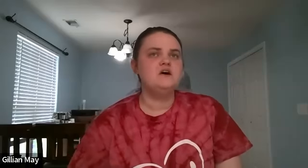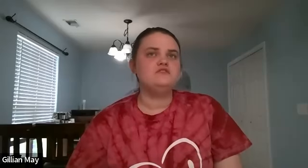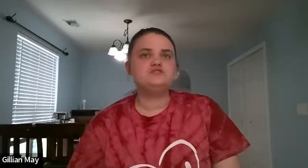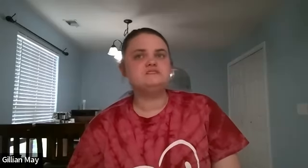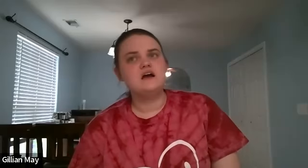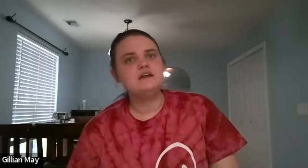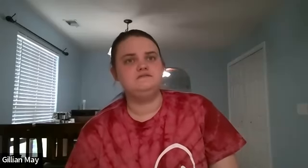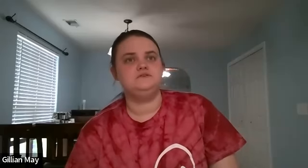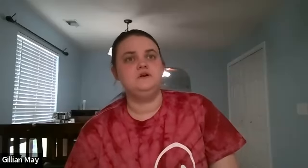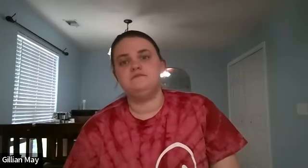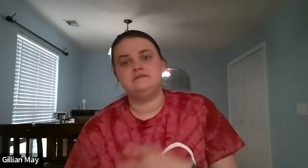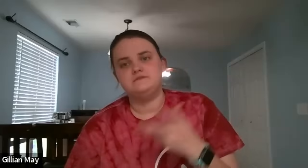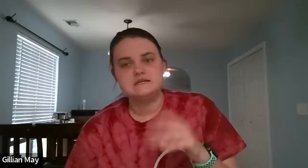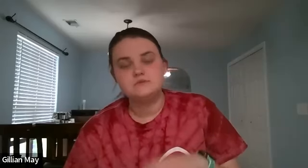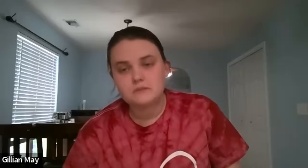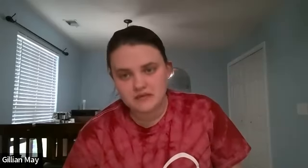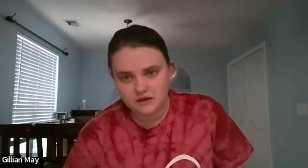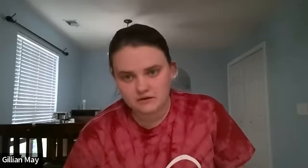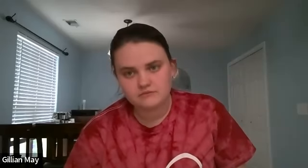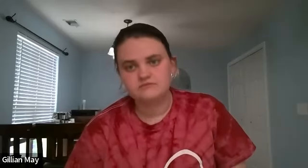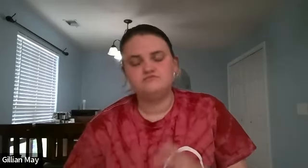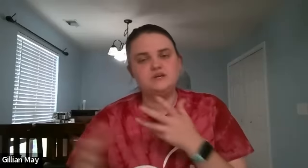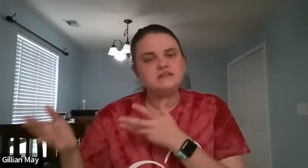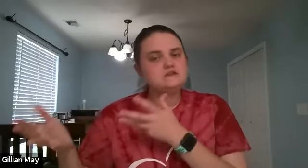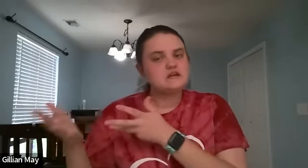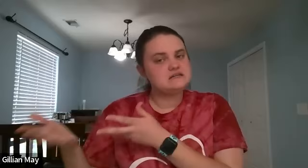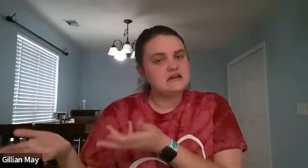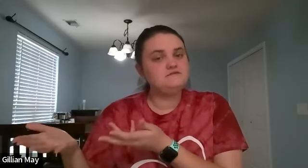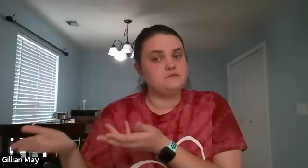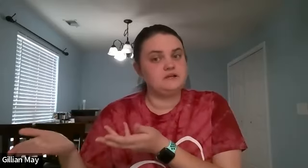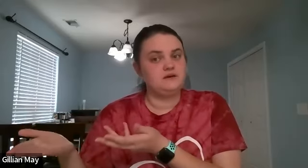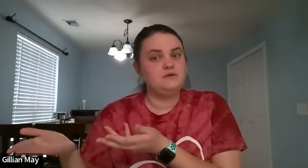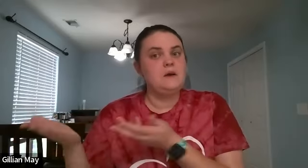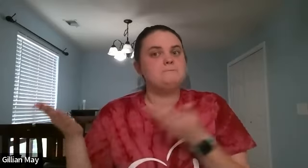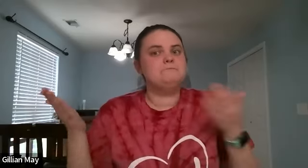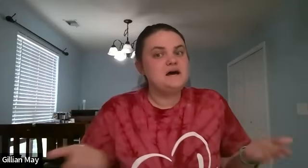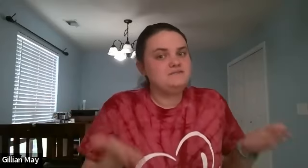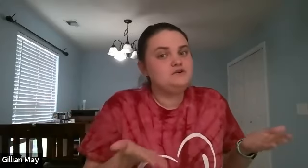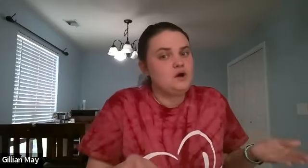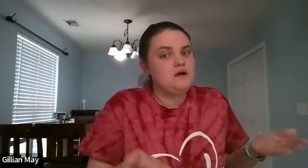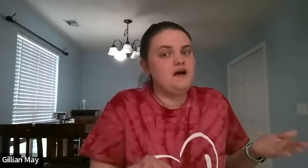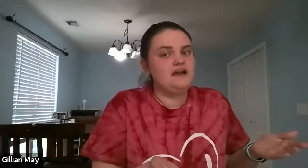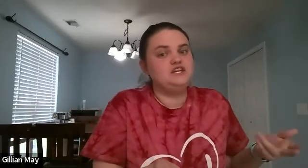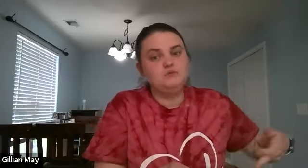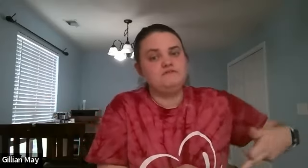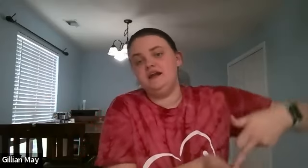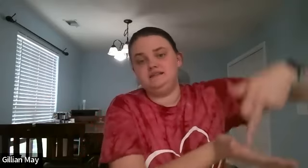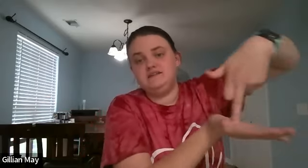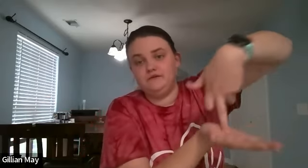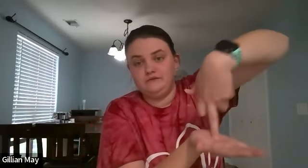there's no sign for, like, for example, flamingo. Really, there's not a sign for flamingo. But if you go online, you will find a sign for flamingo